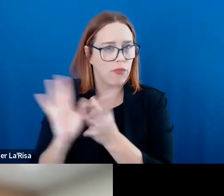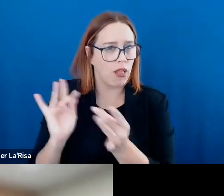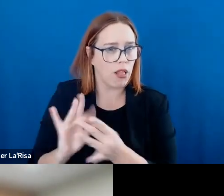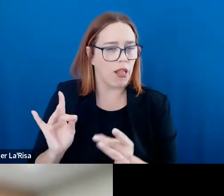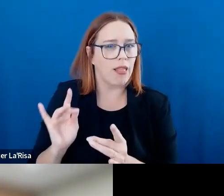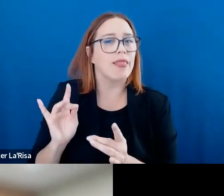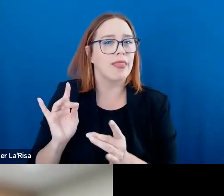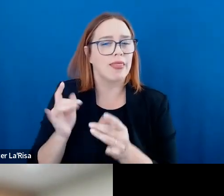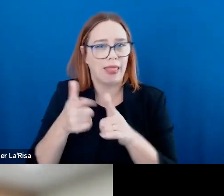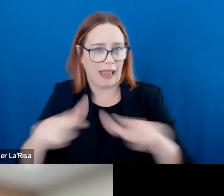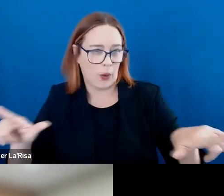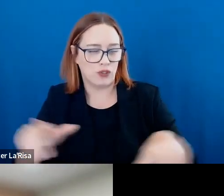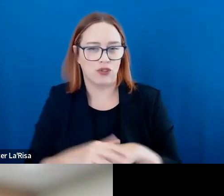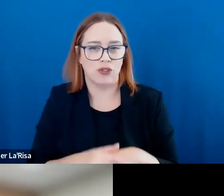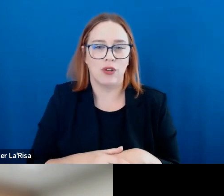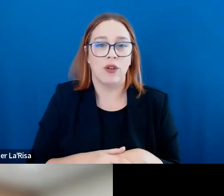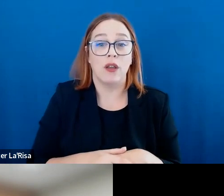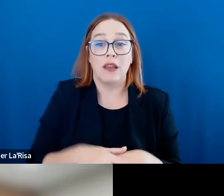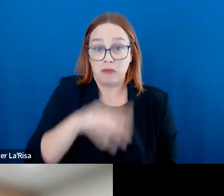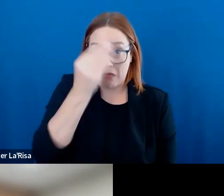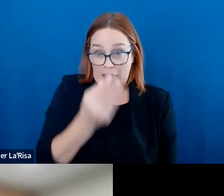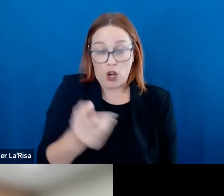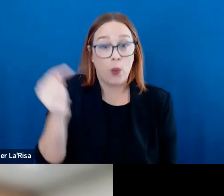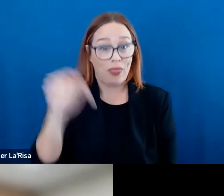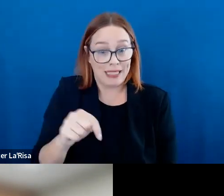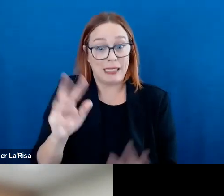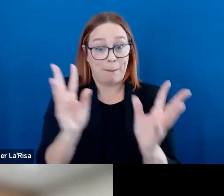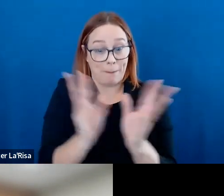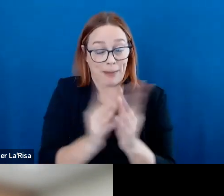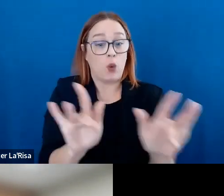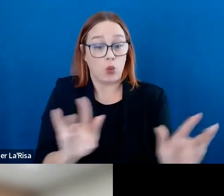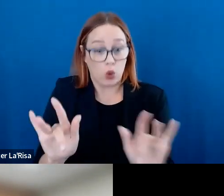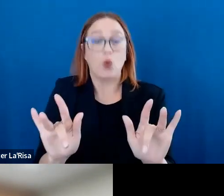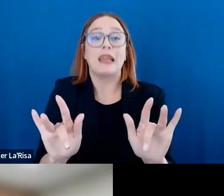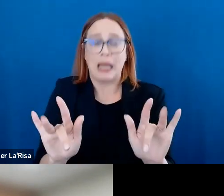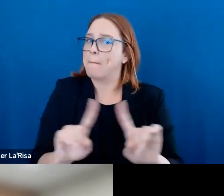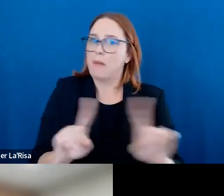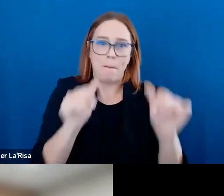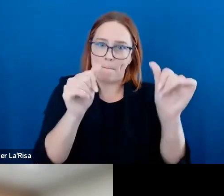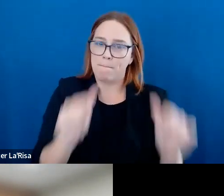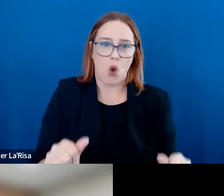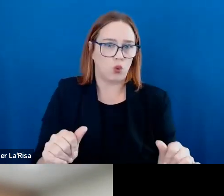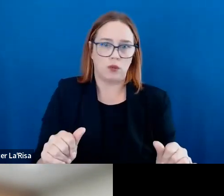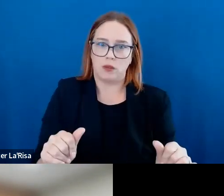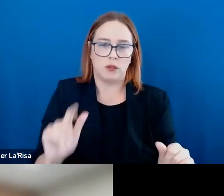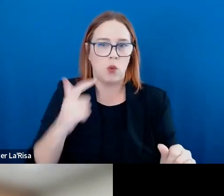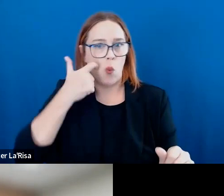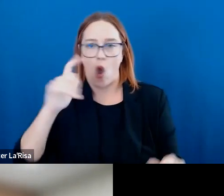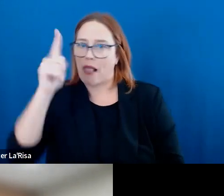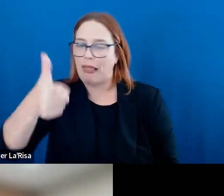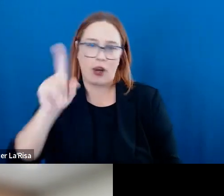meeting is being recorded, this will not be posted. We want this to be a safe place for people to voice their experience